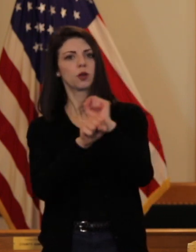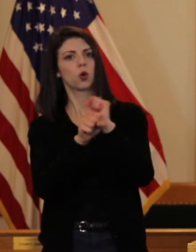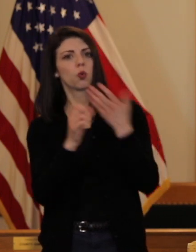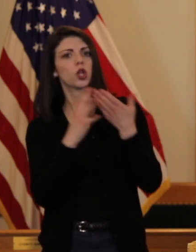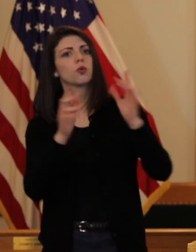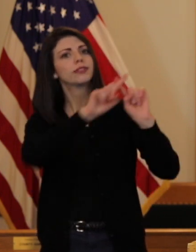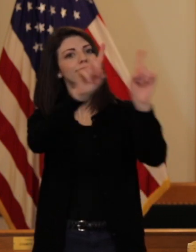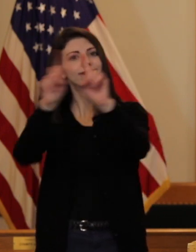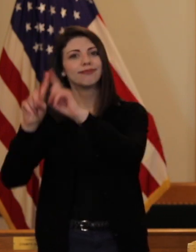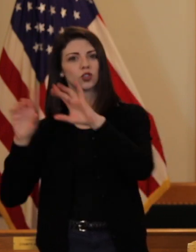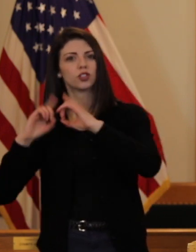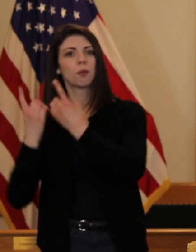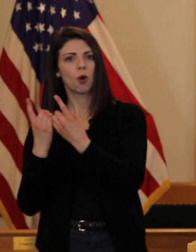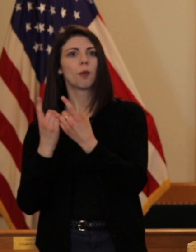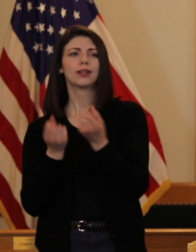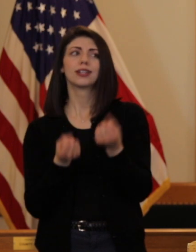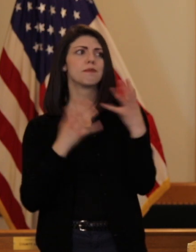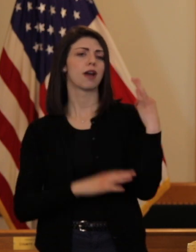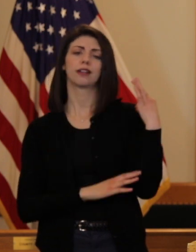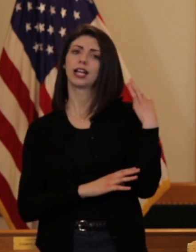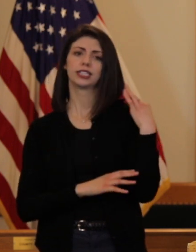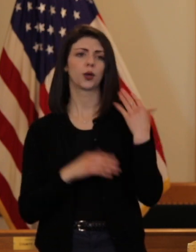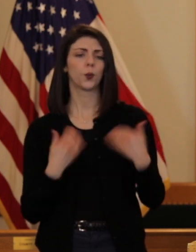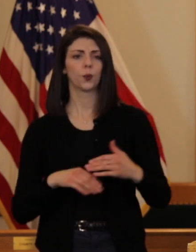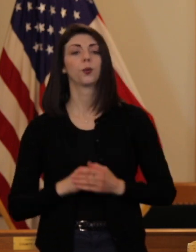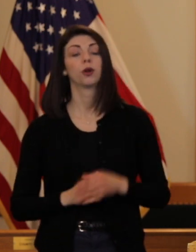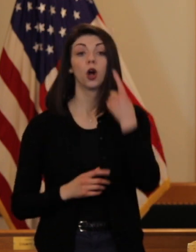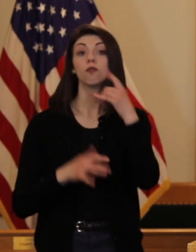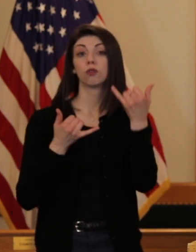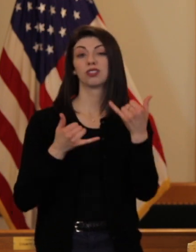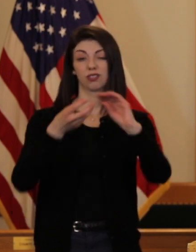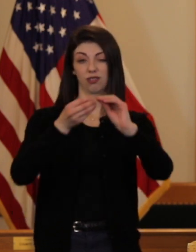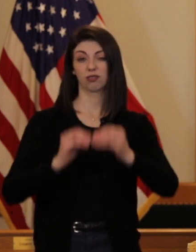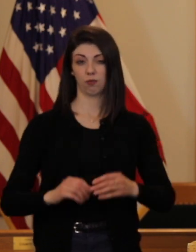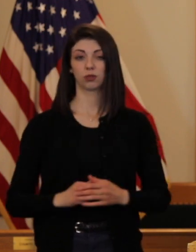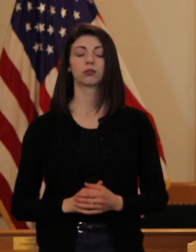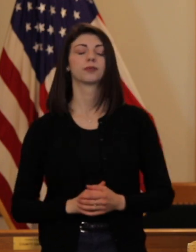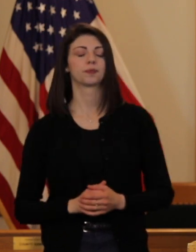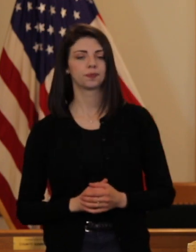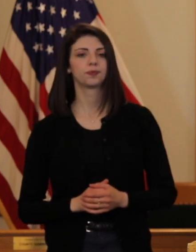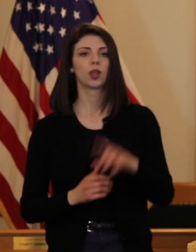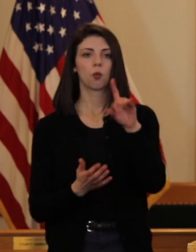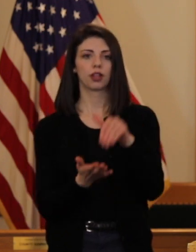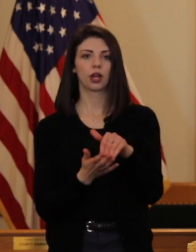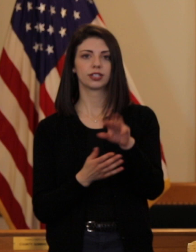volunteers from the community. For today's COVID-19 report, we have